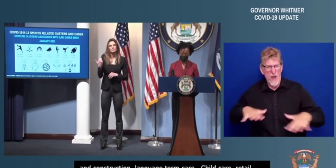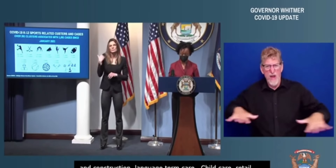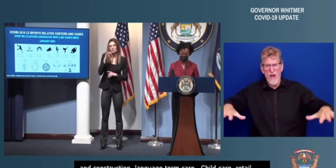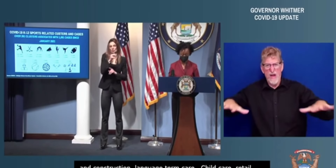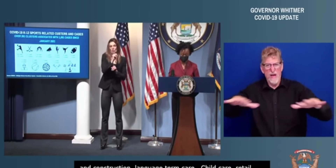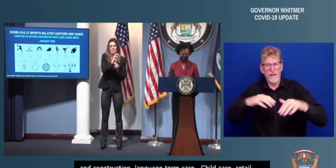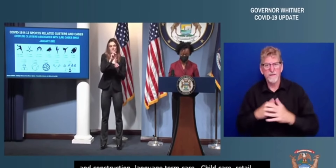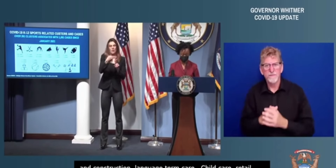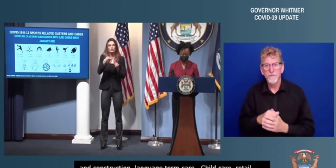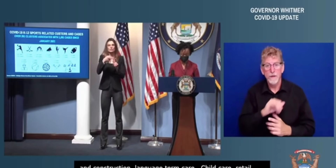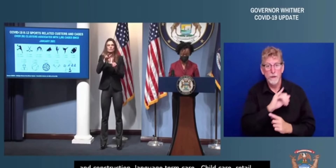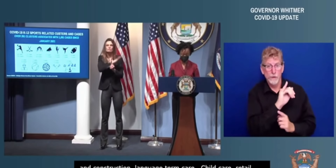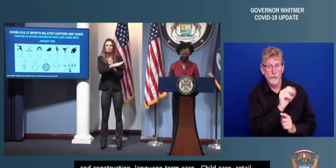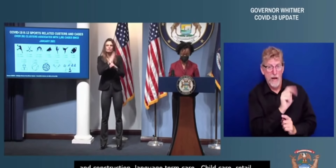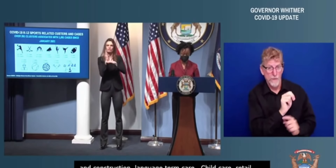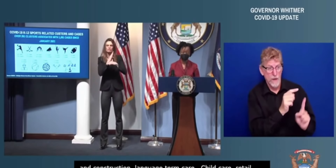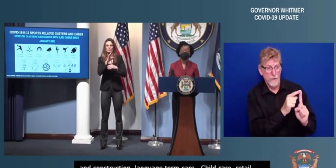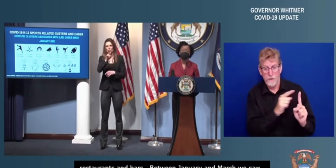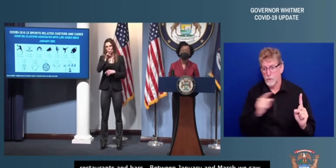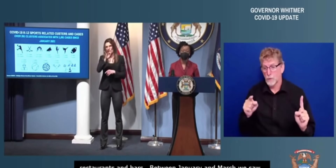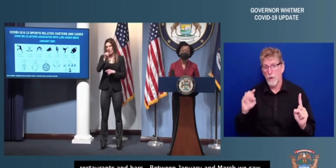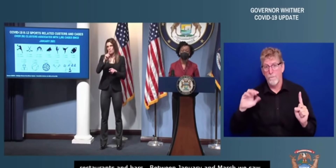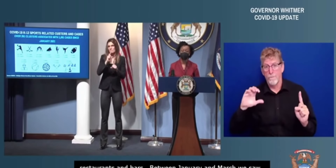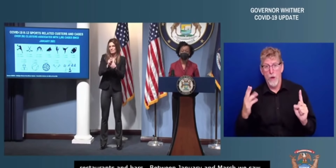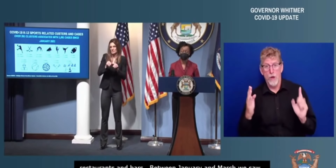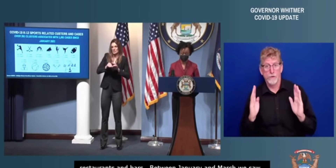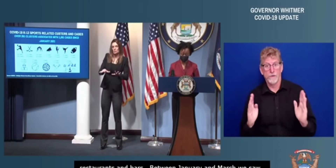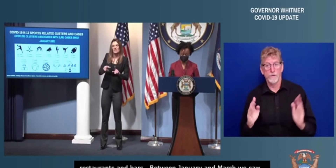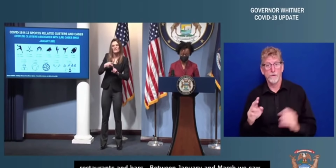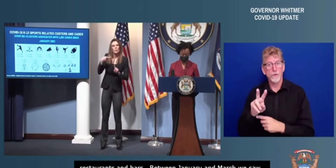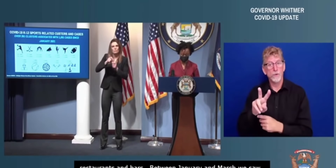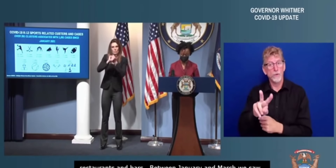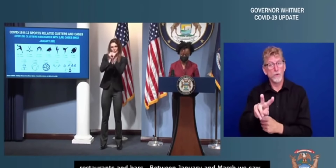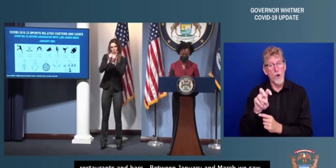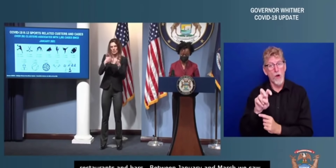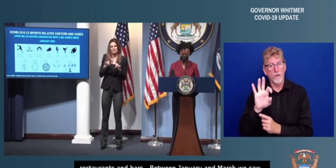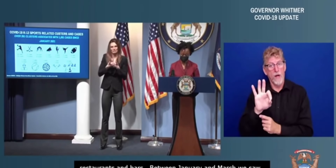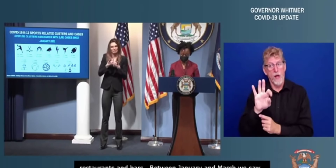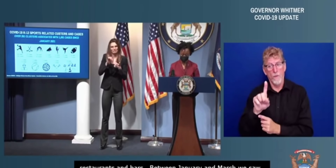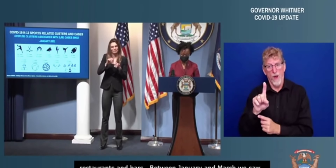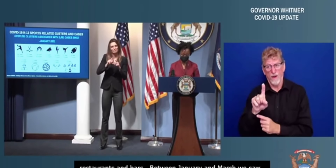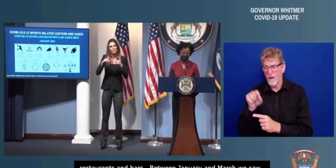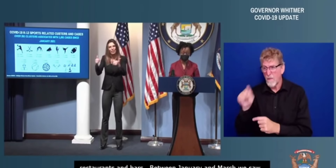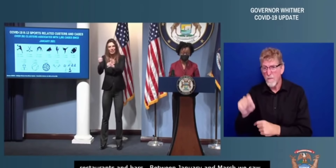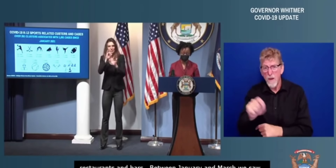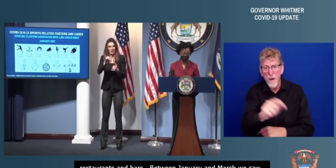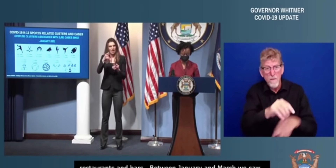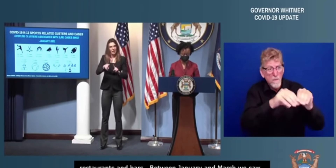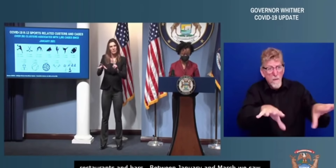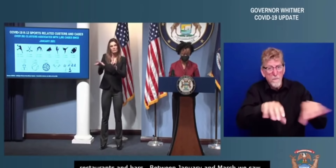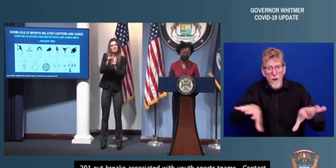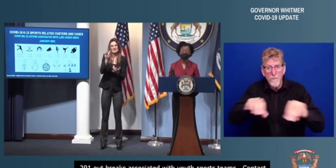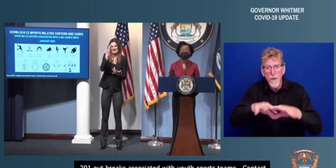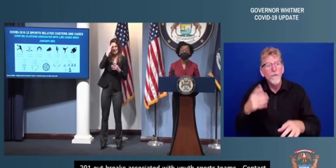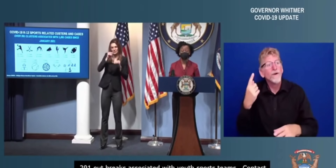outbreaks associated with youth sports teams, both contact and non-contact sports, that involved at